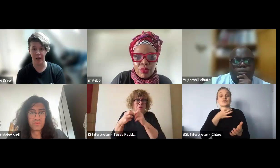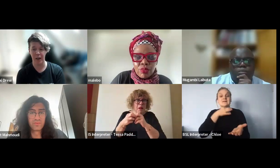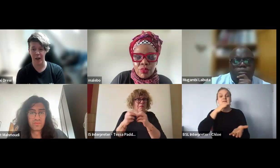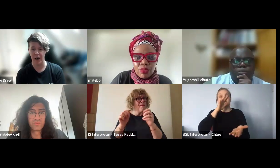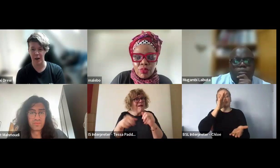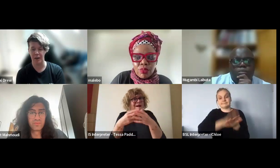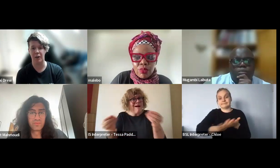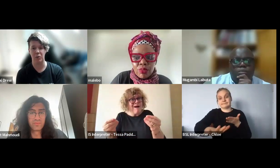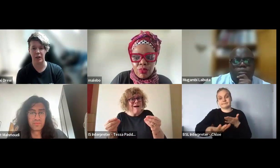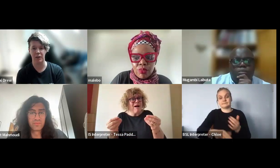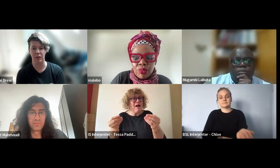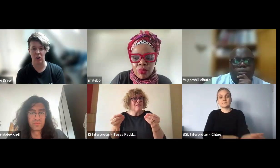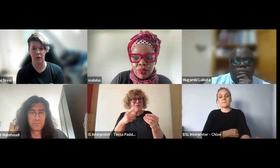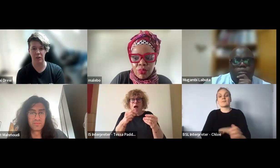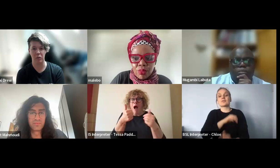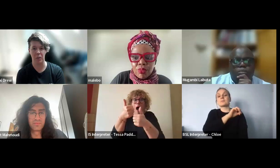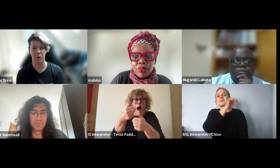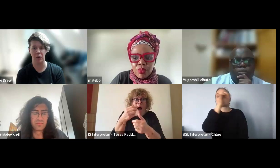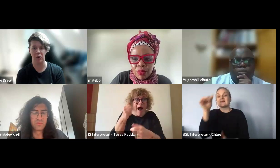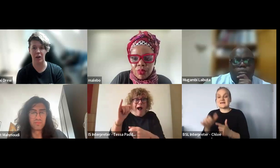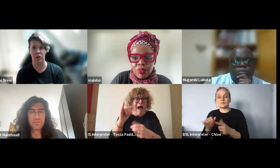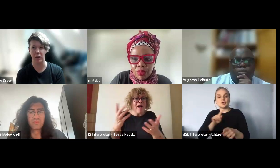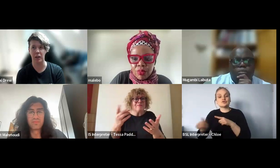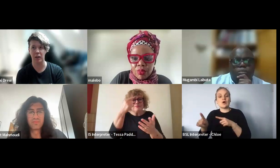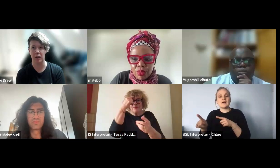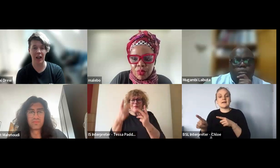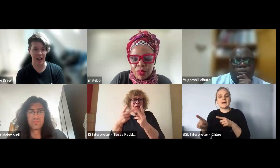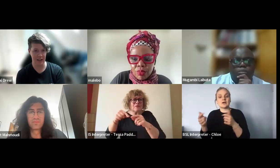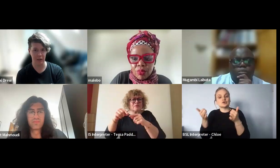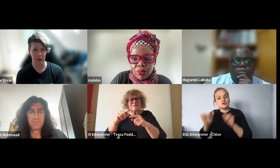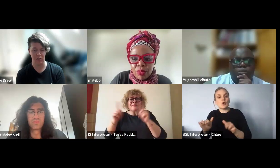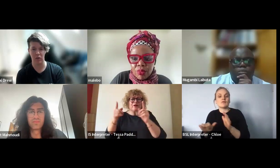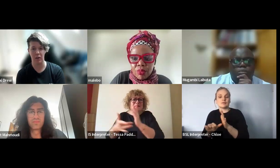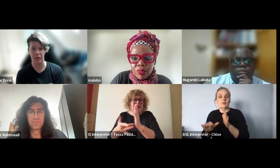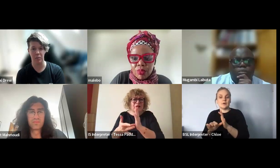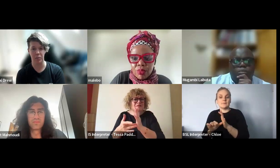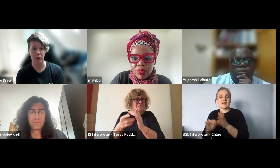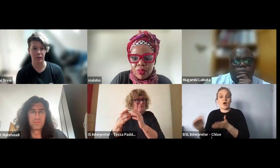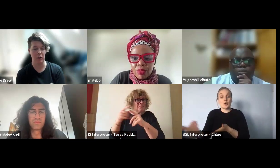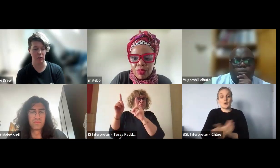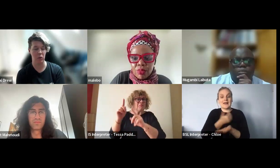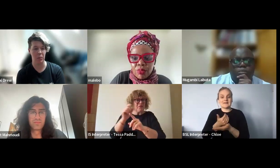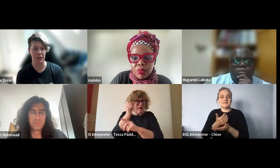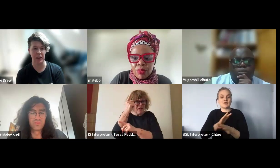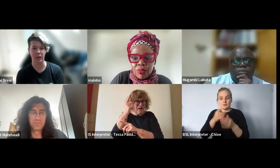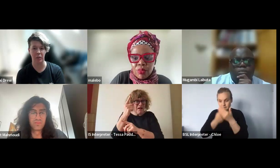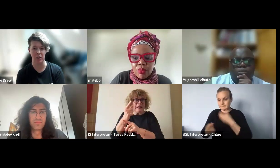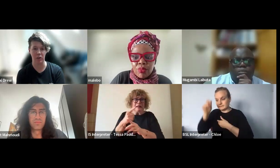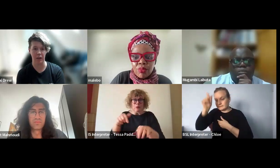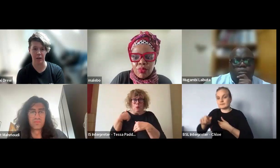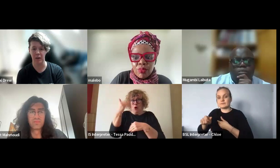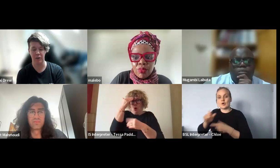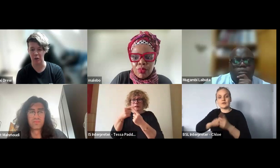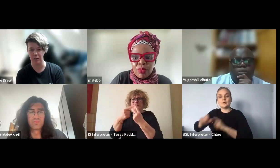them. And the next one is that try and solve problems which are actually collective rather than purely focused on one particular